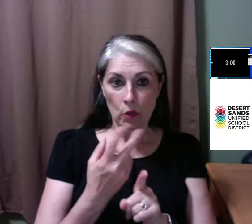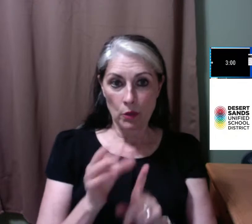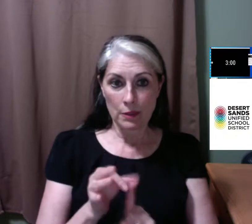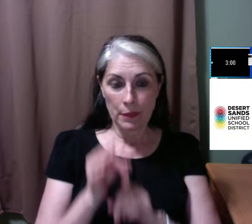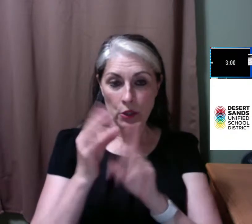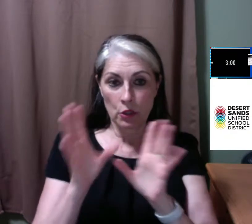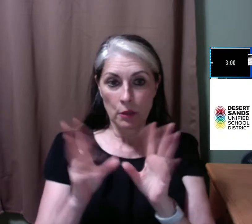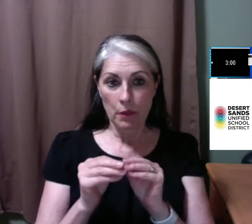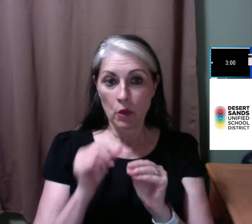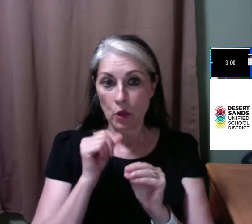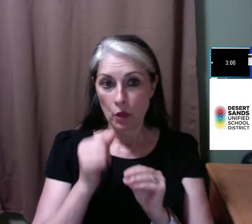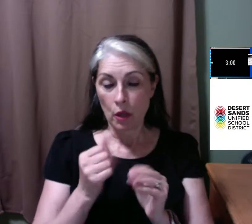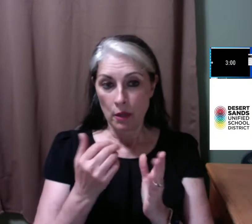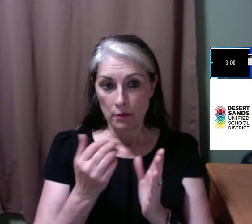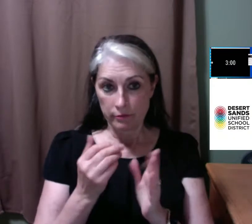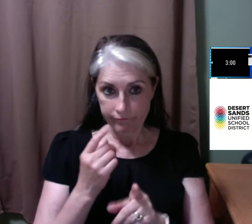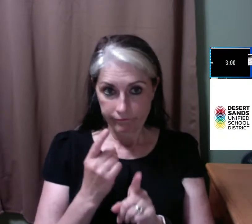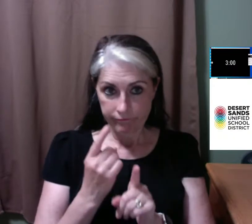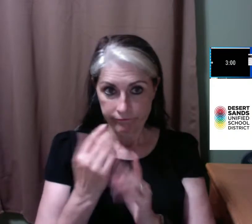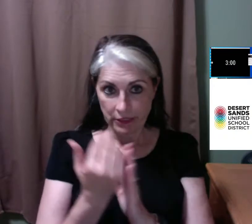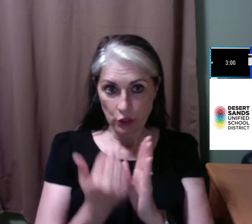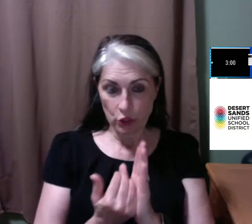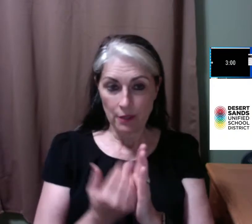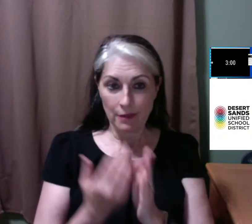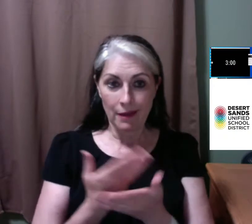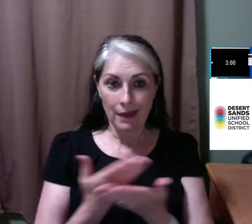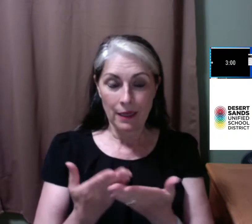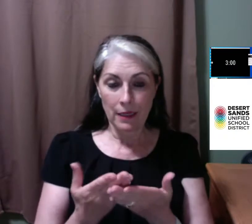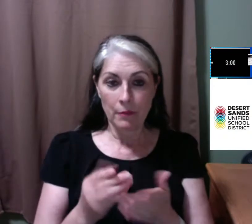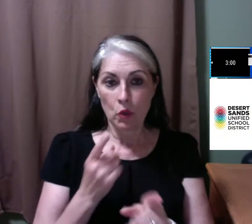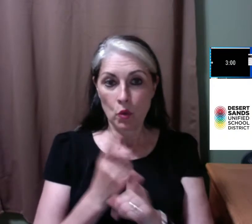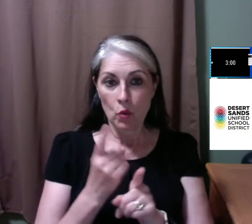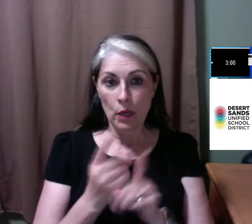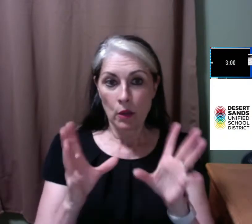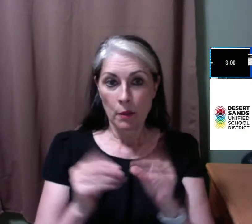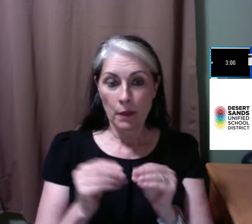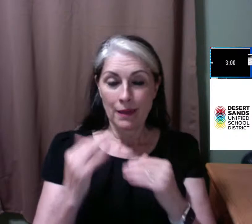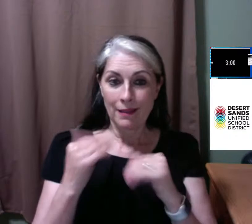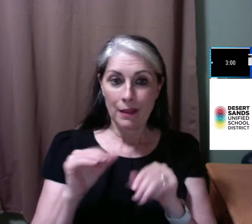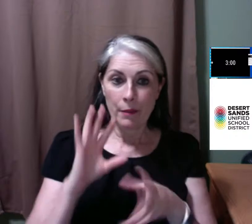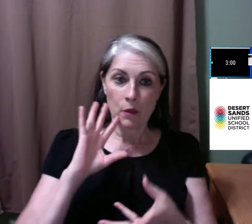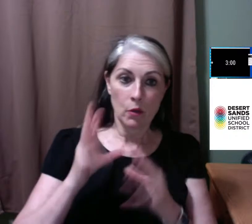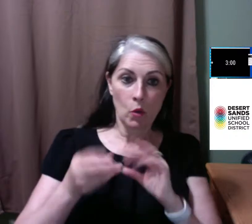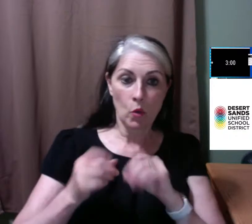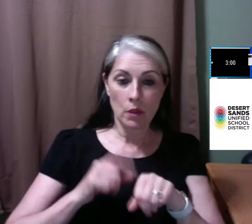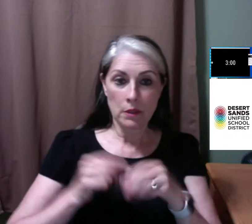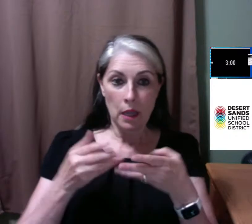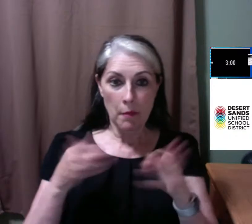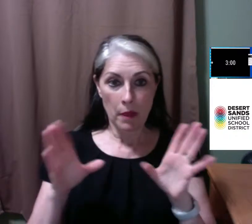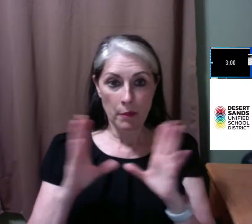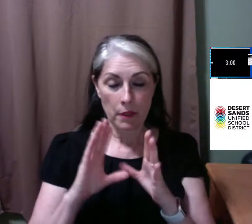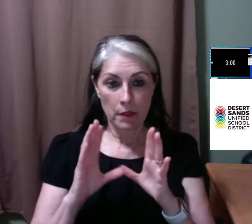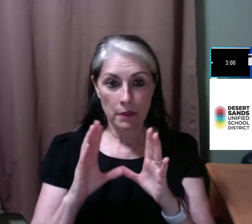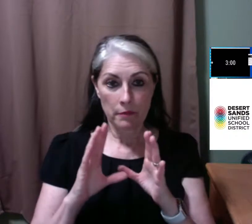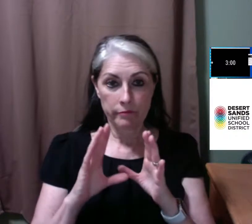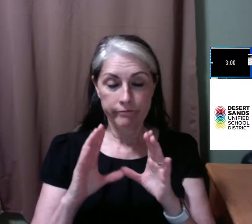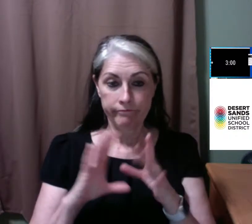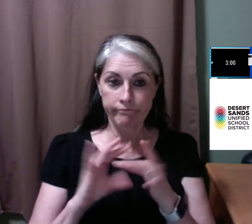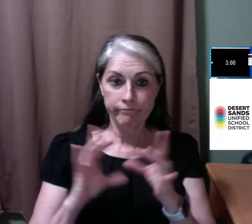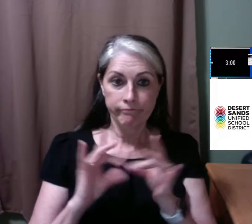non-agenda item, a regular meeting. The board shall limit the total time for public input on each item to 20